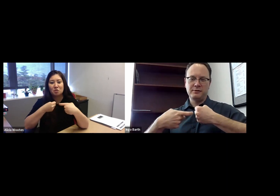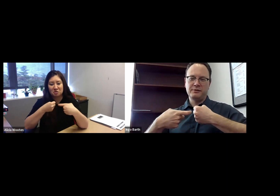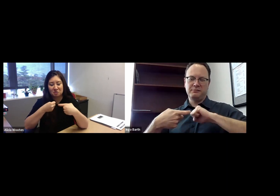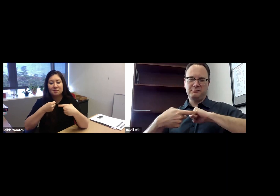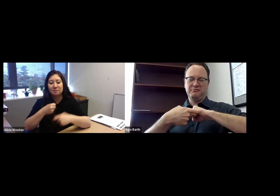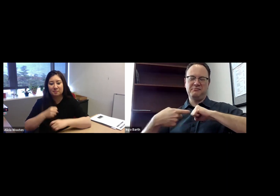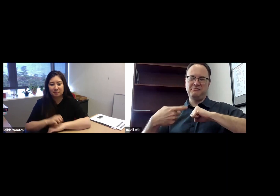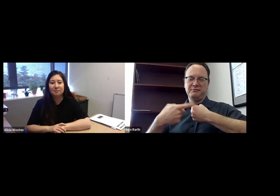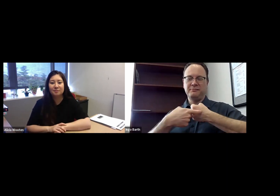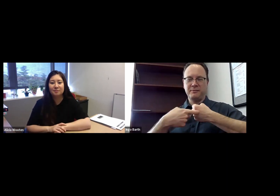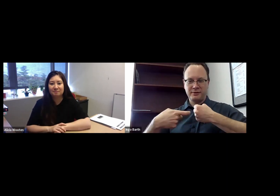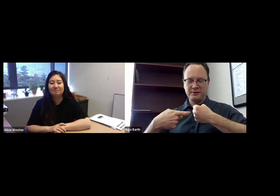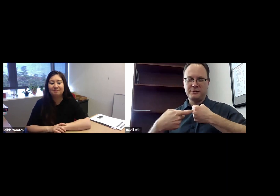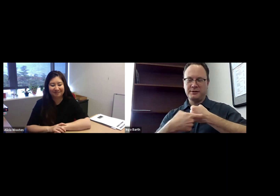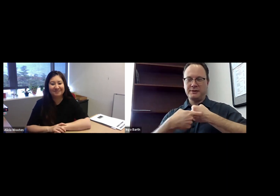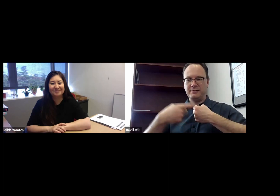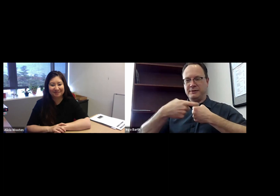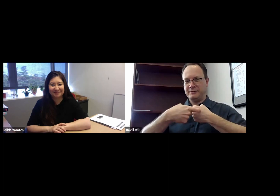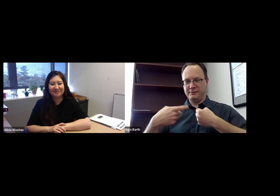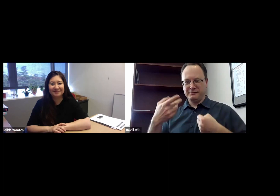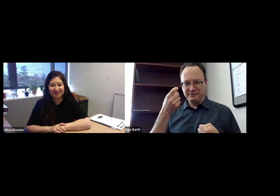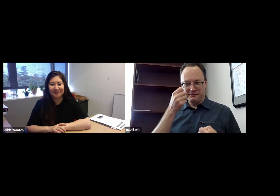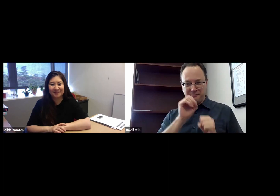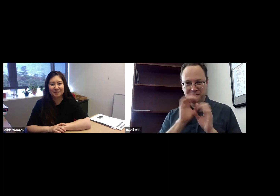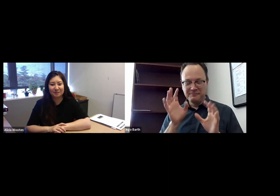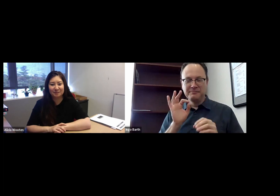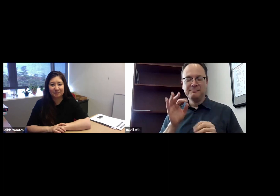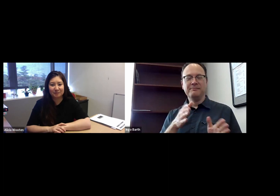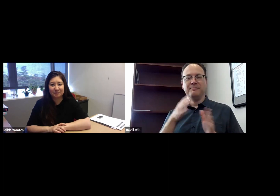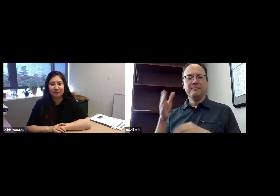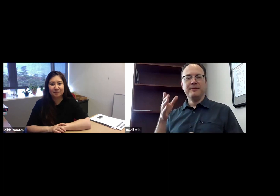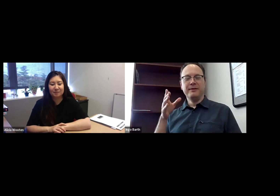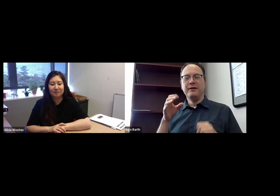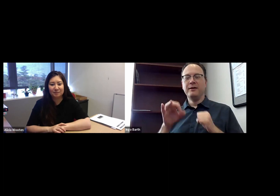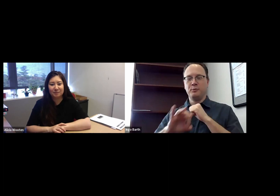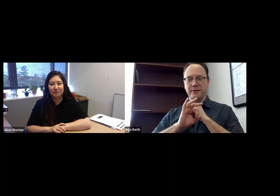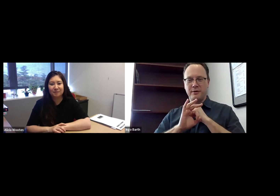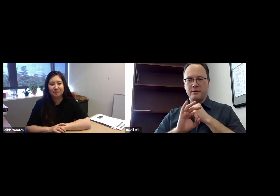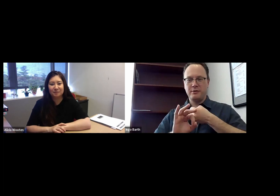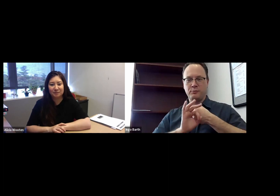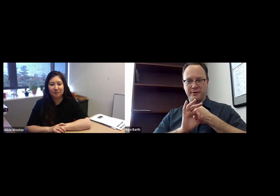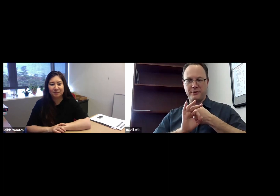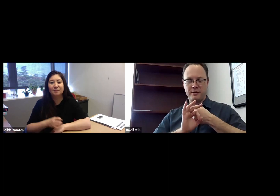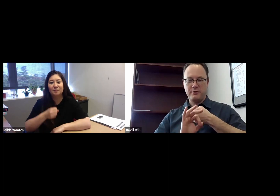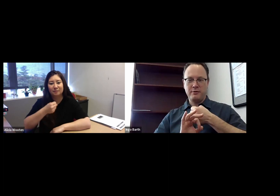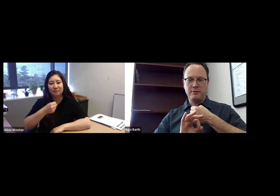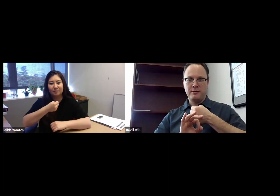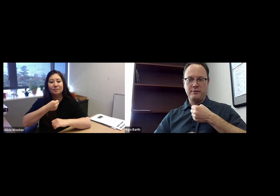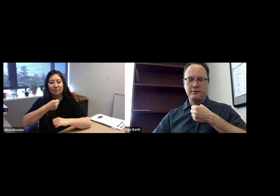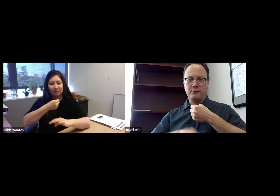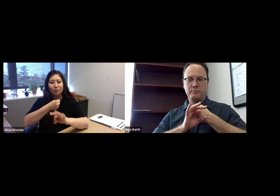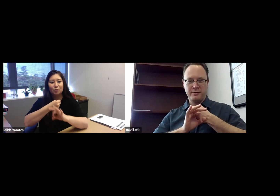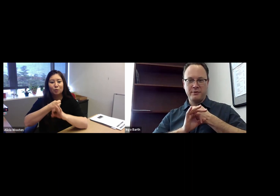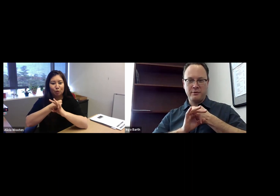Mars. Mars is okay. open toward you so that we can make the line to represent that it's Mars.